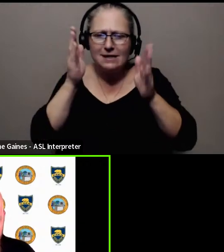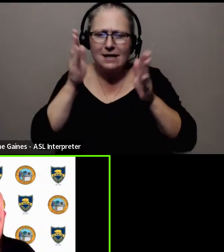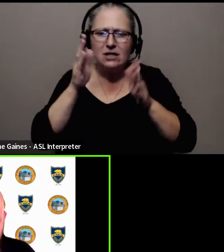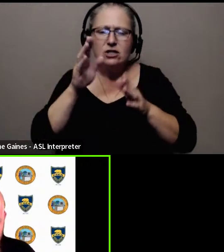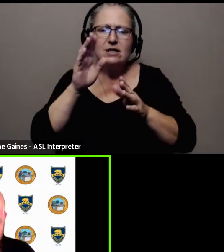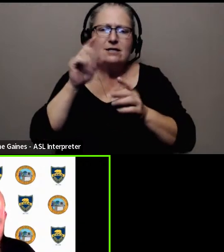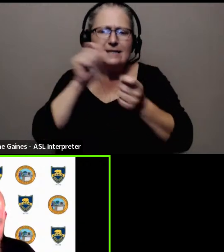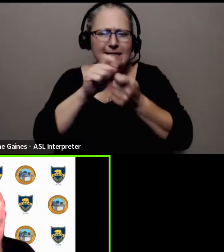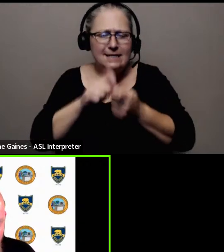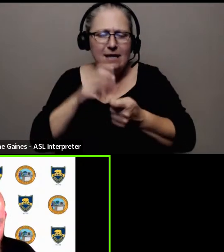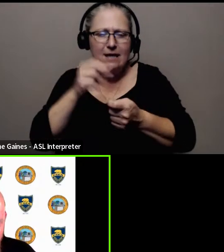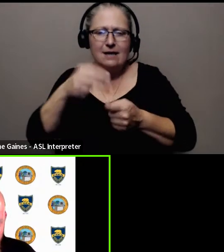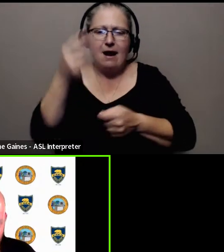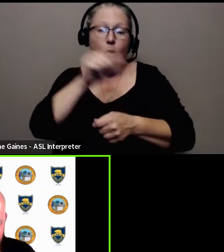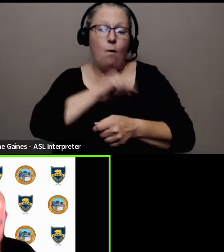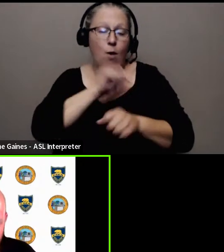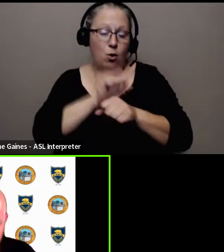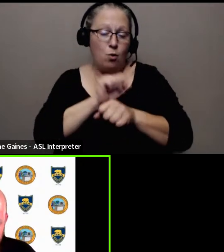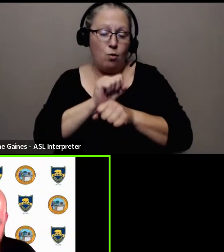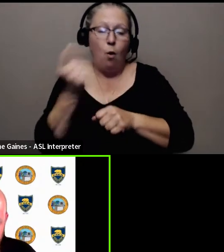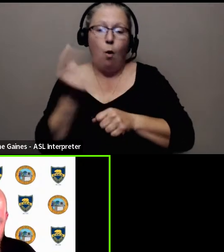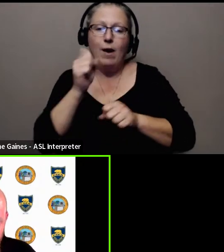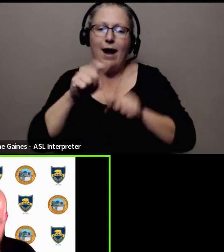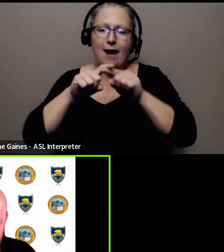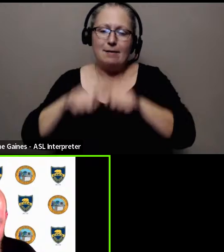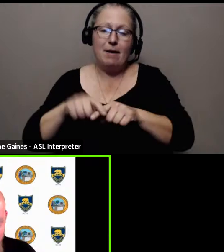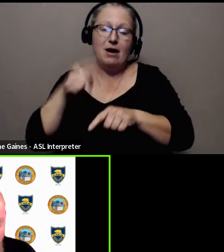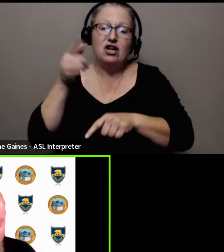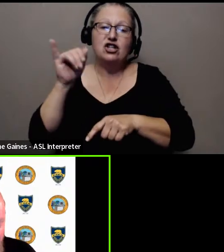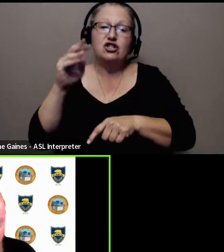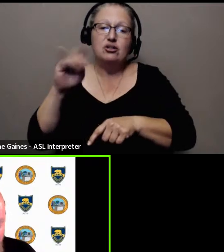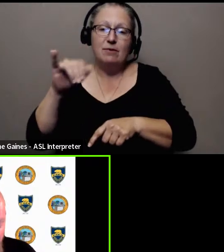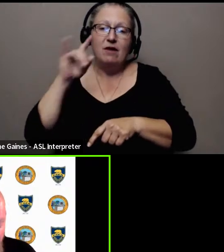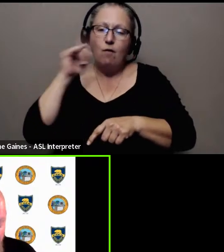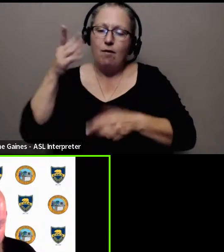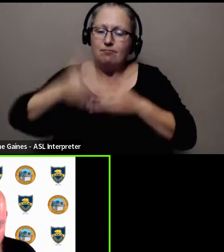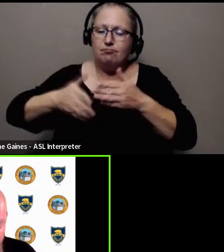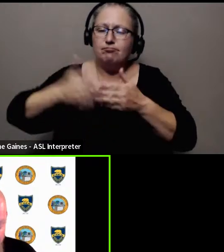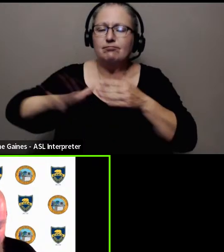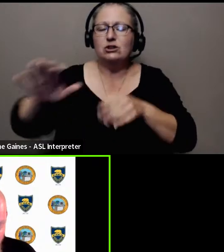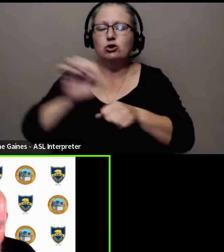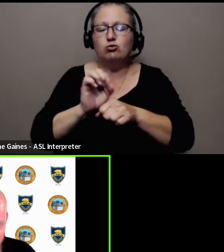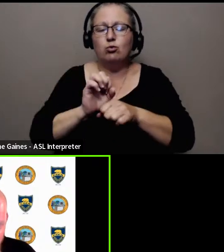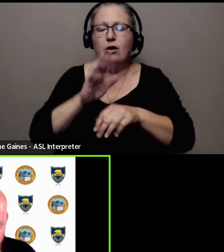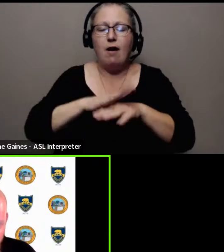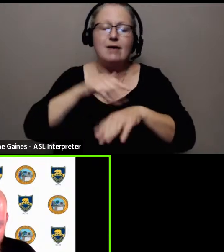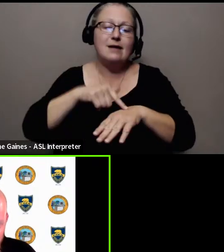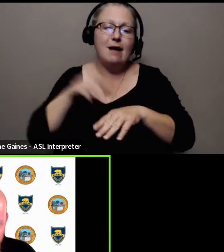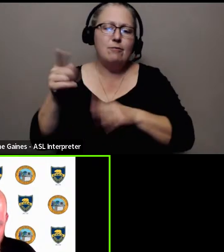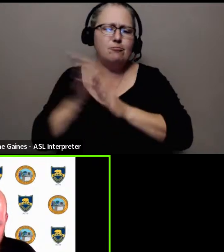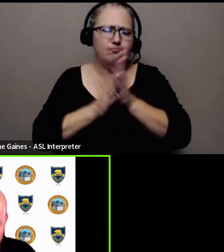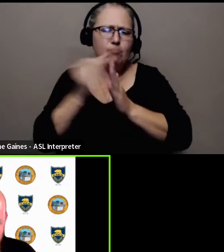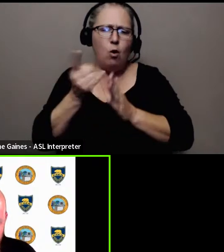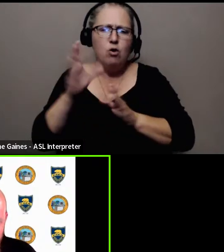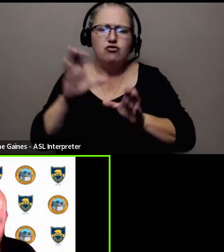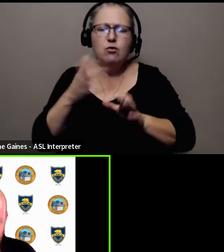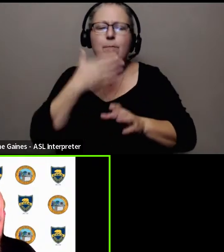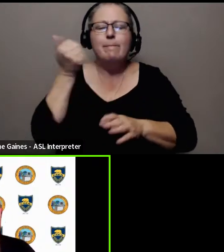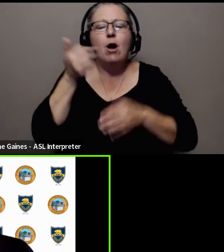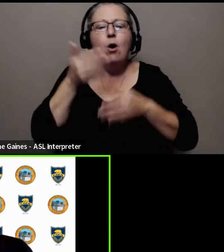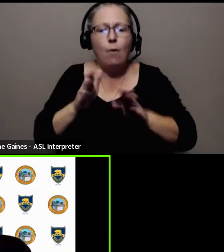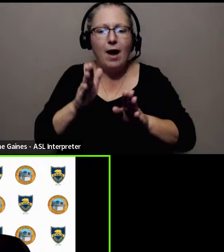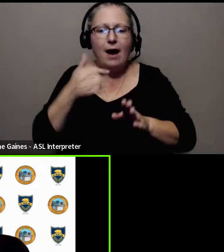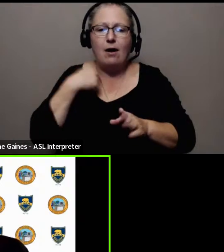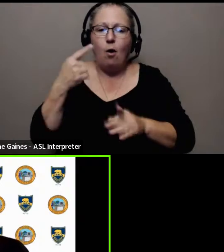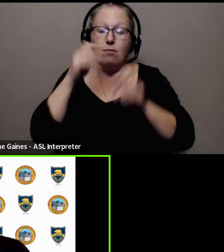and produces high-quality work. I can always count on Jimmy to complete his work in a timely manner. He strives to find a better way to do things, and I'm